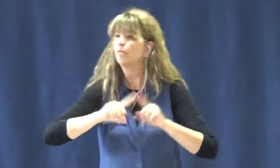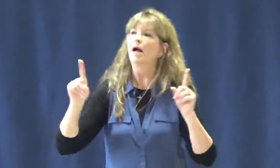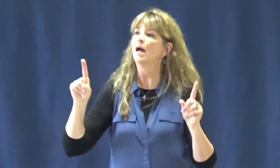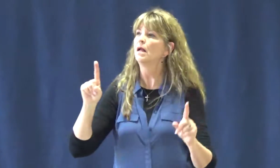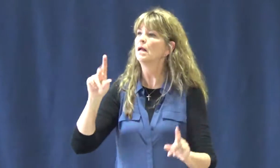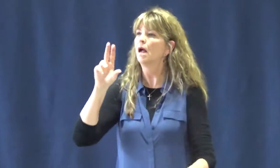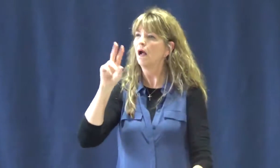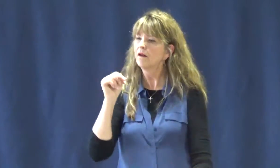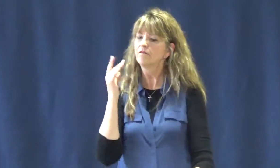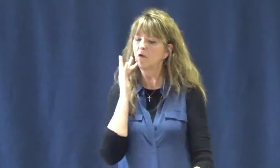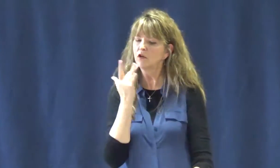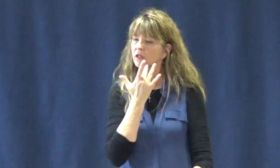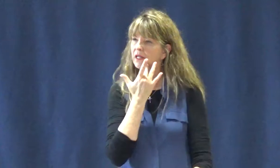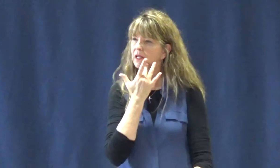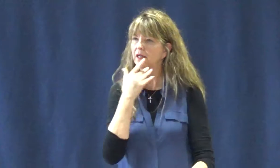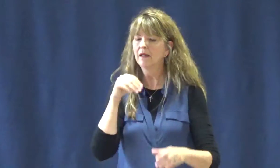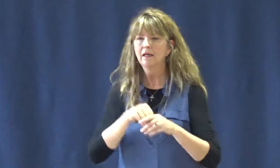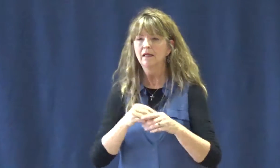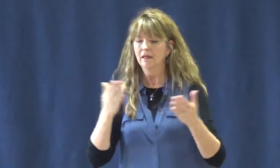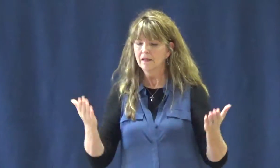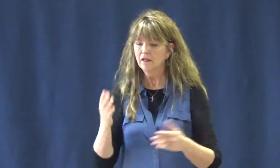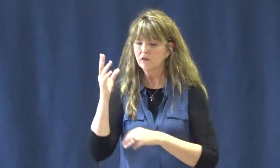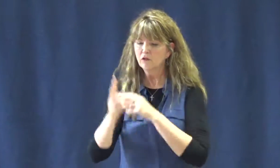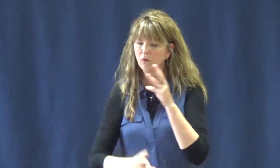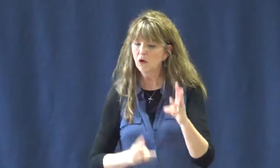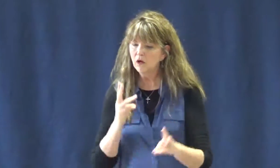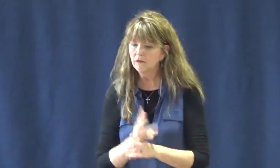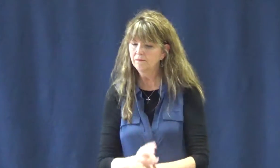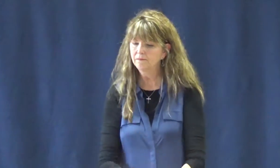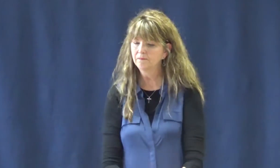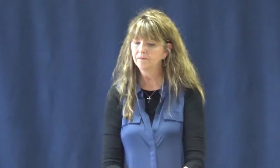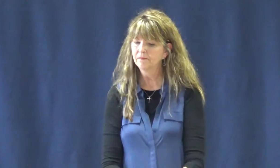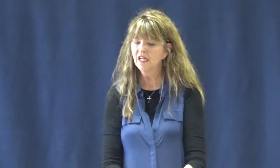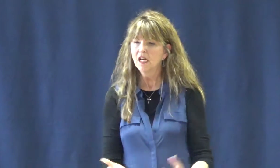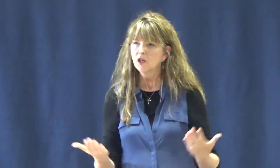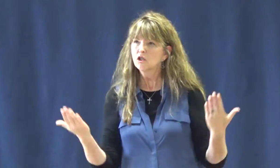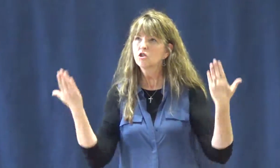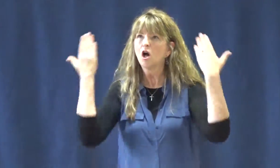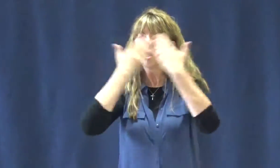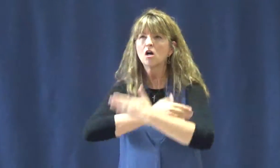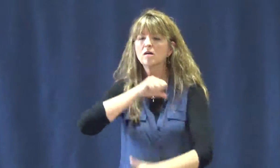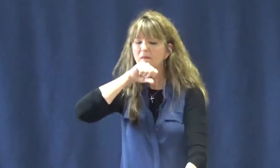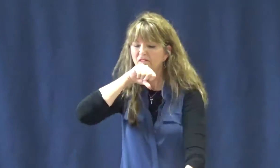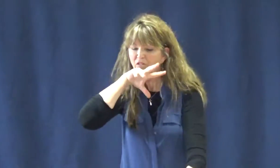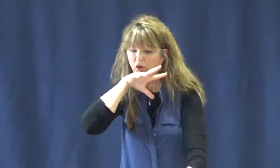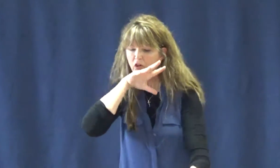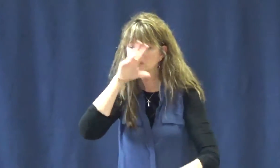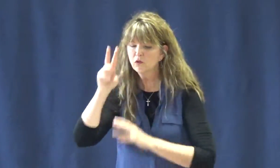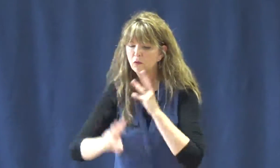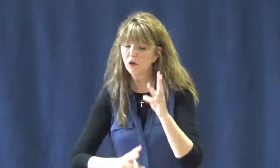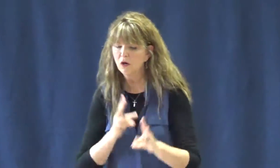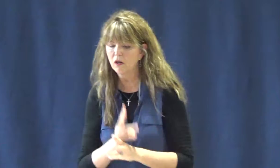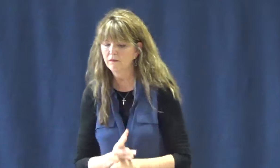earth. But unfortunately, in this dark and perverse